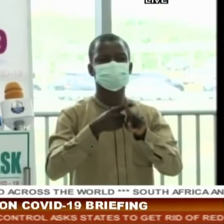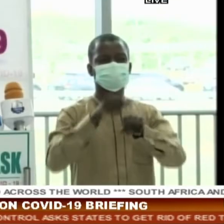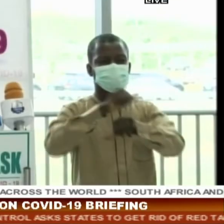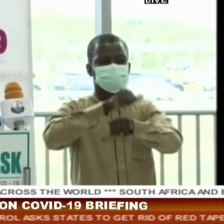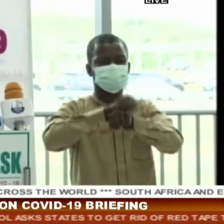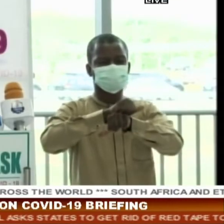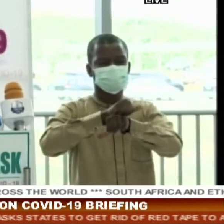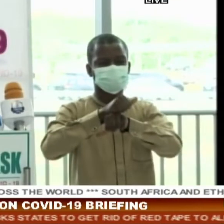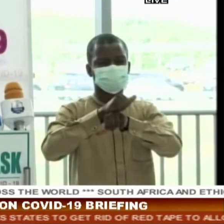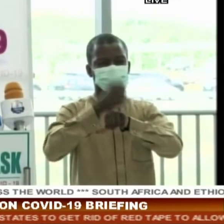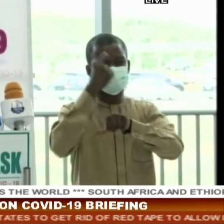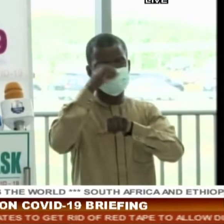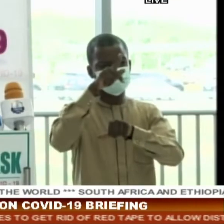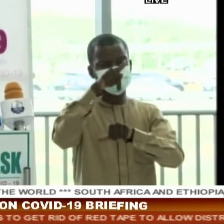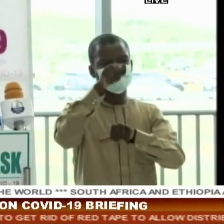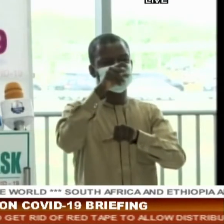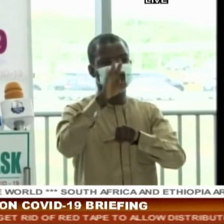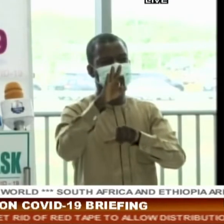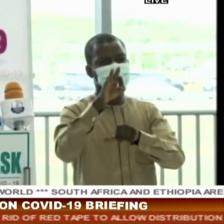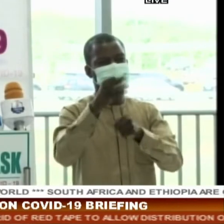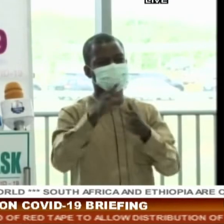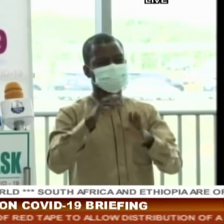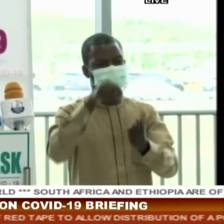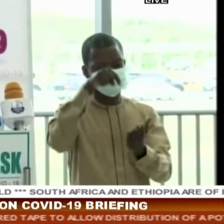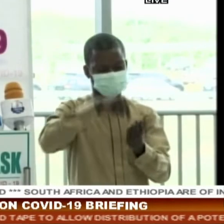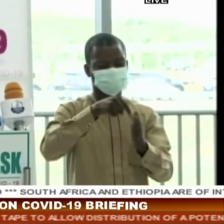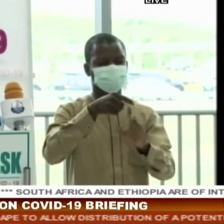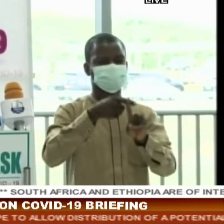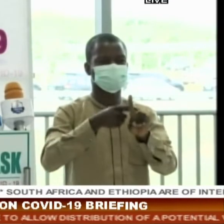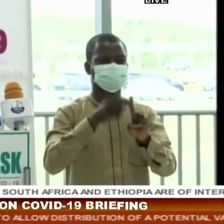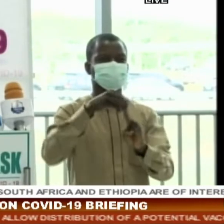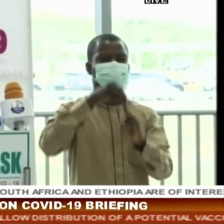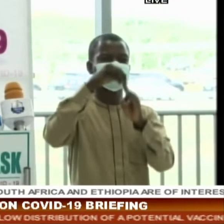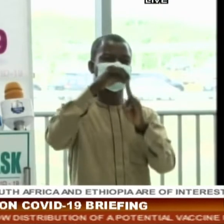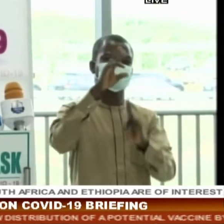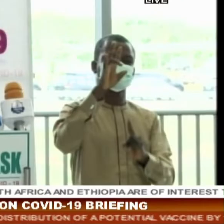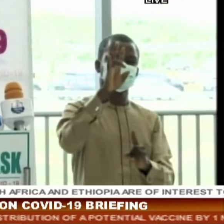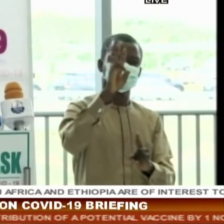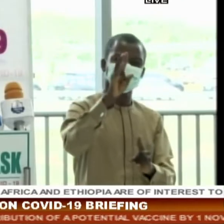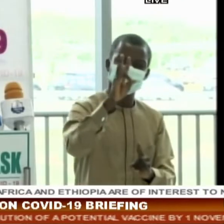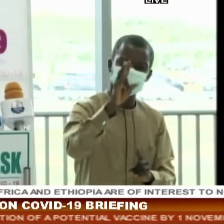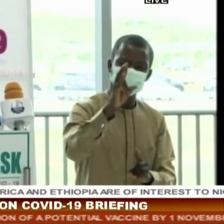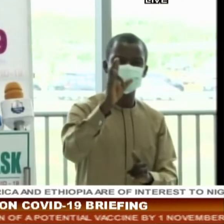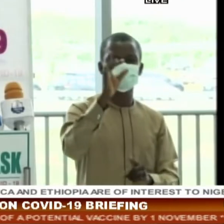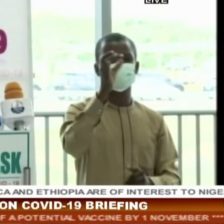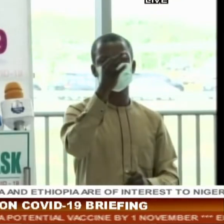would expire this month, particularly on the 17th of